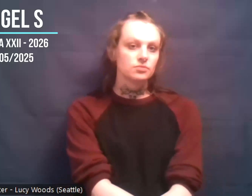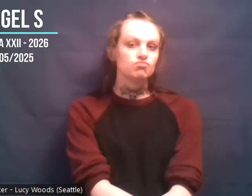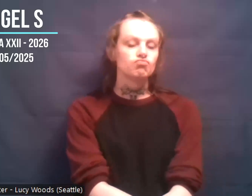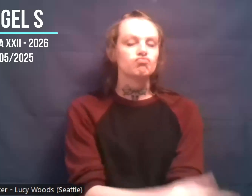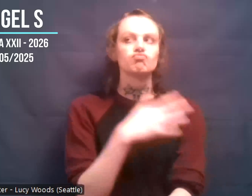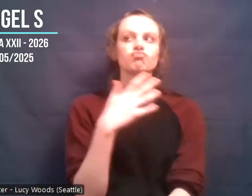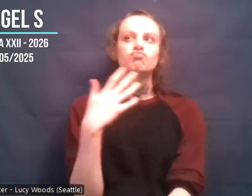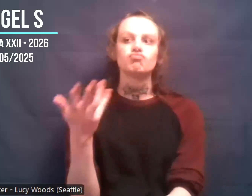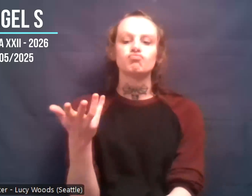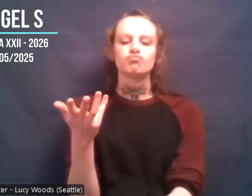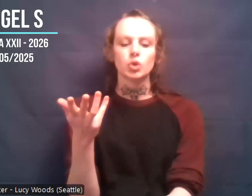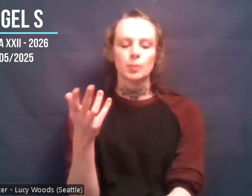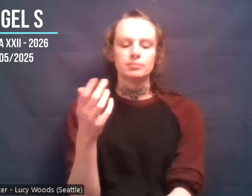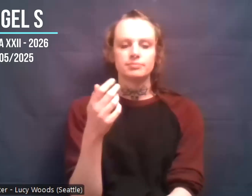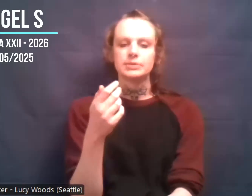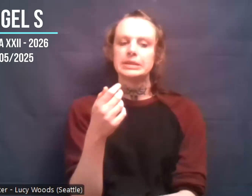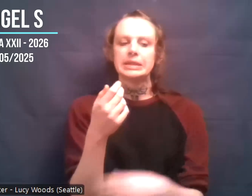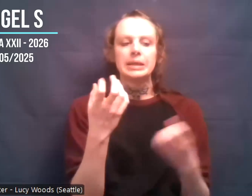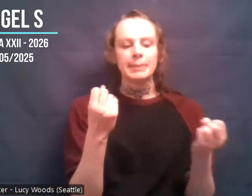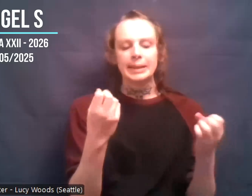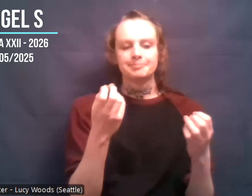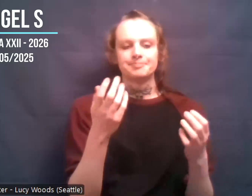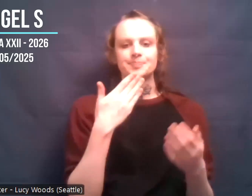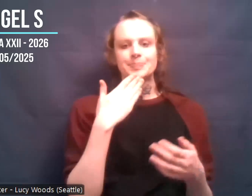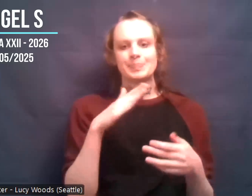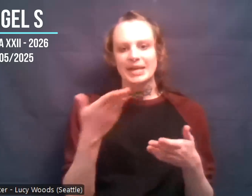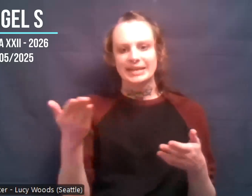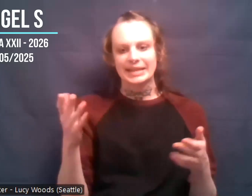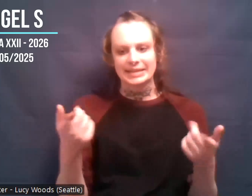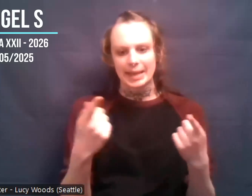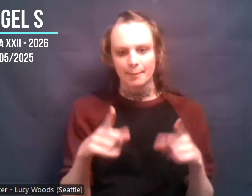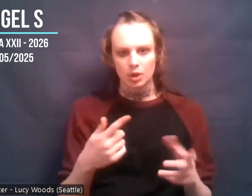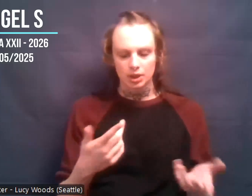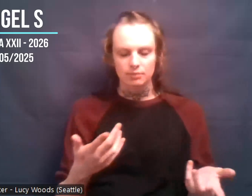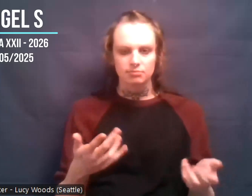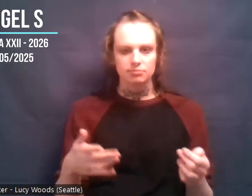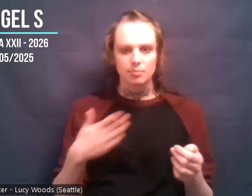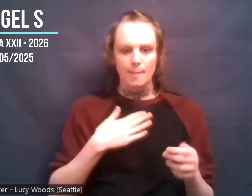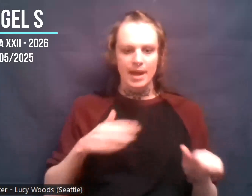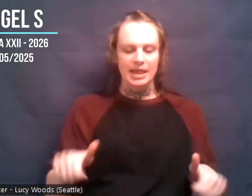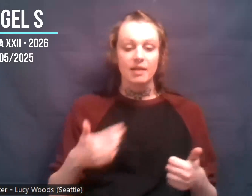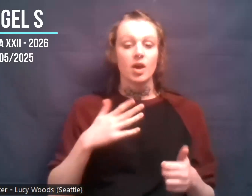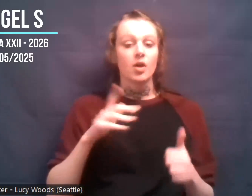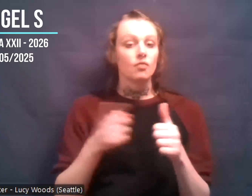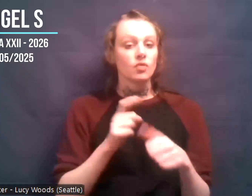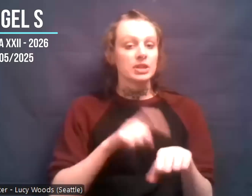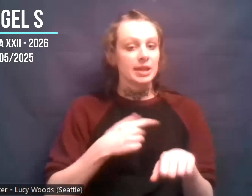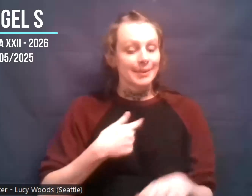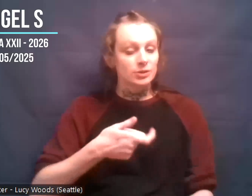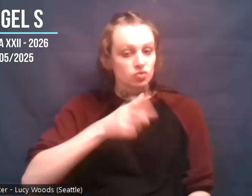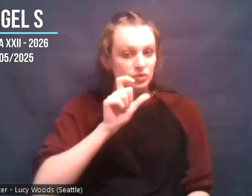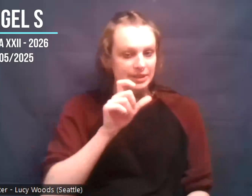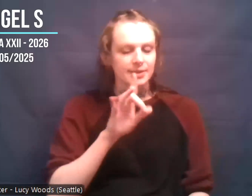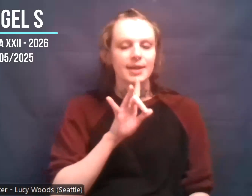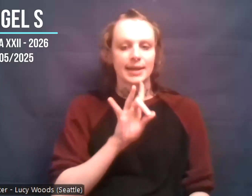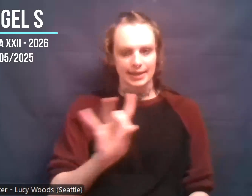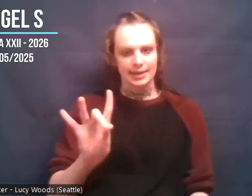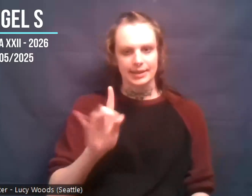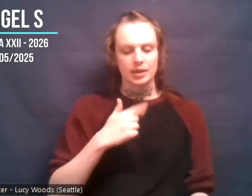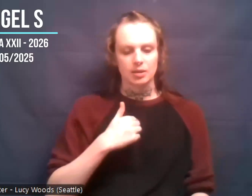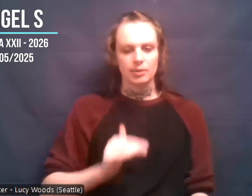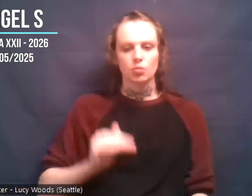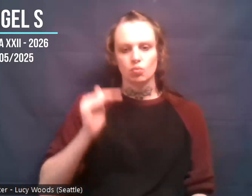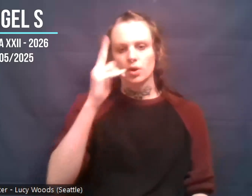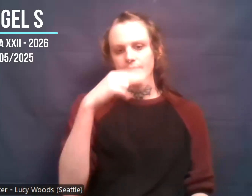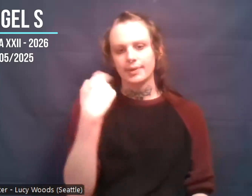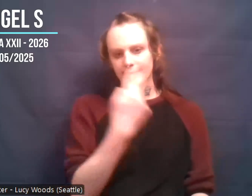these things were going on. My first drink was when I was 8. It was at I grew up Catholic, and it was at